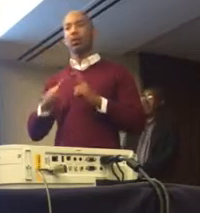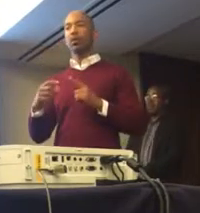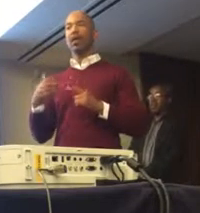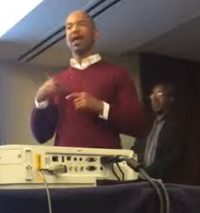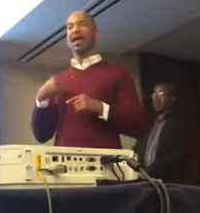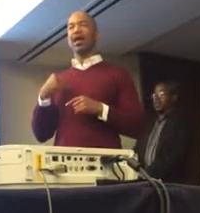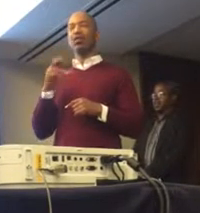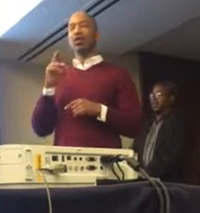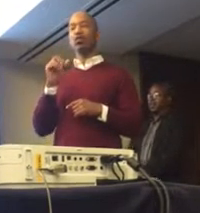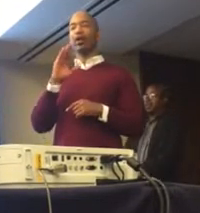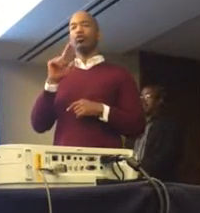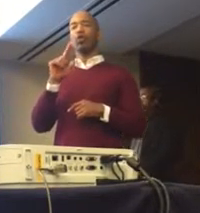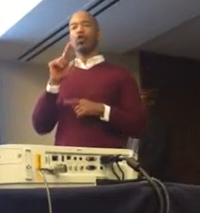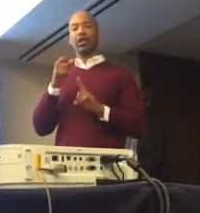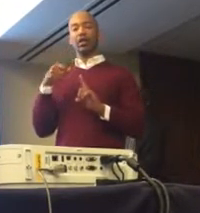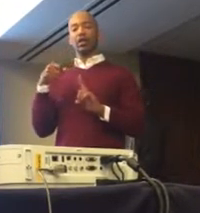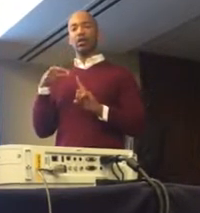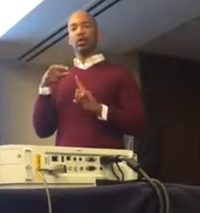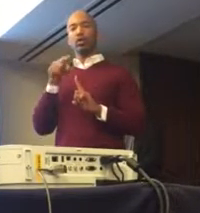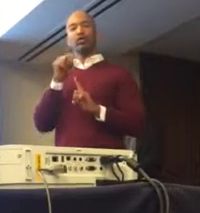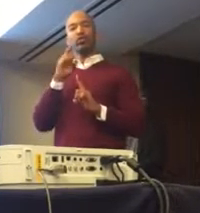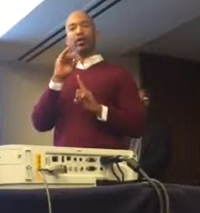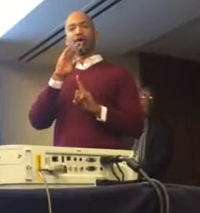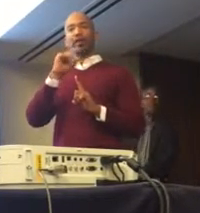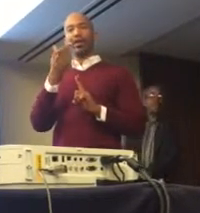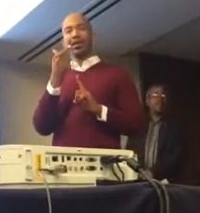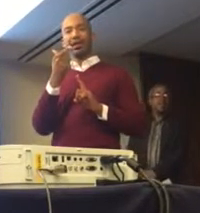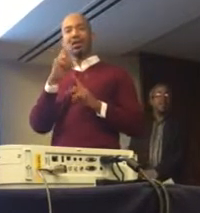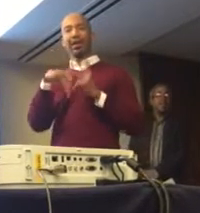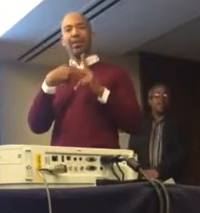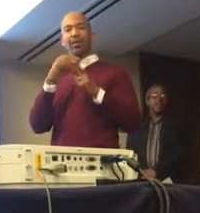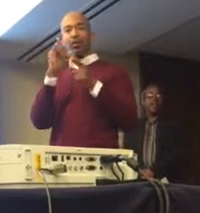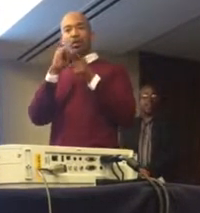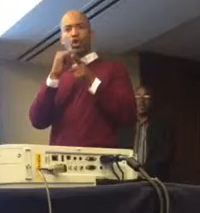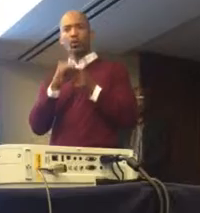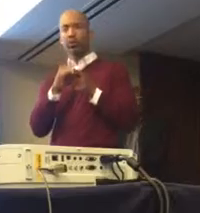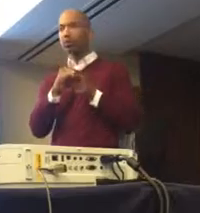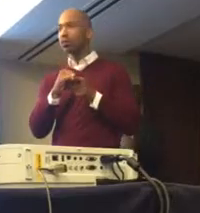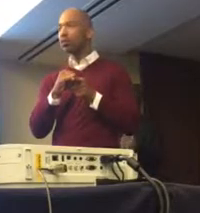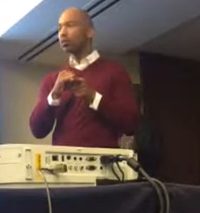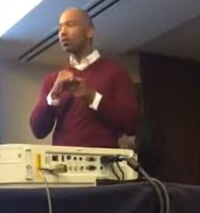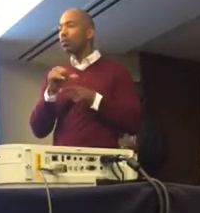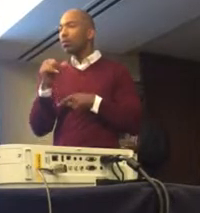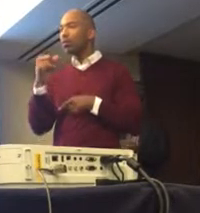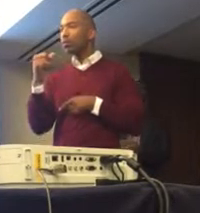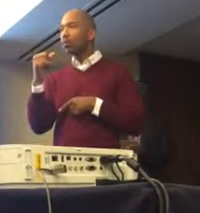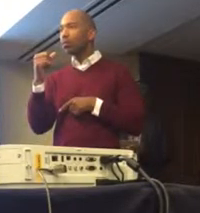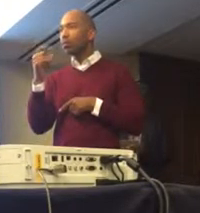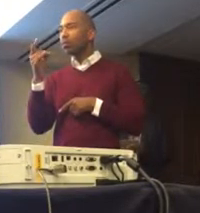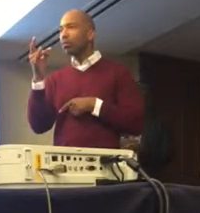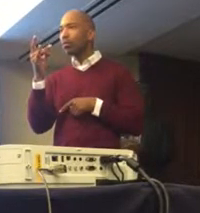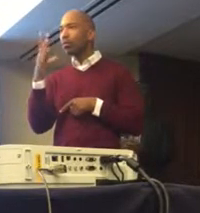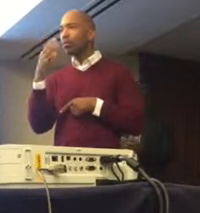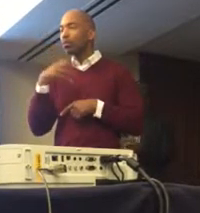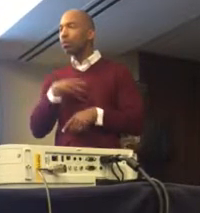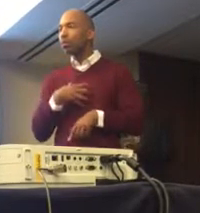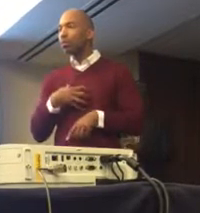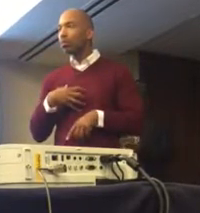racially triggering terms that it missed me. Now, me being a diversity practitioner and doing